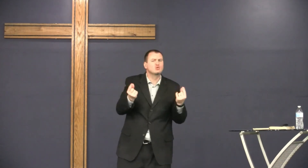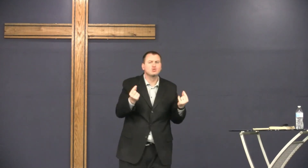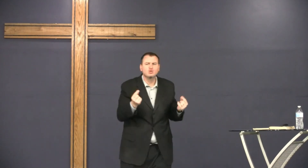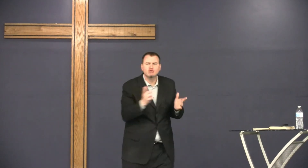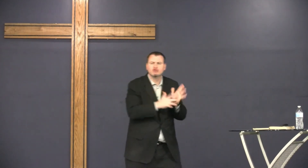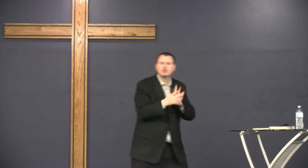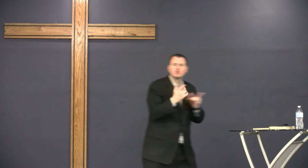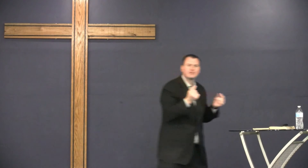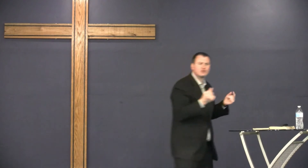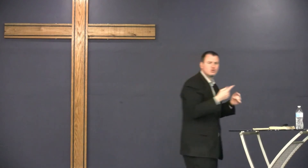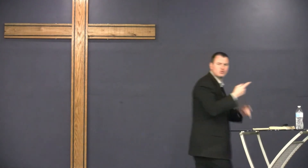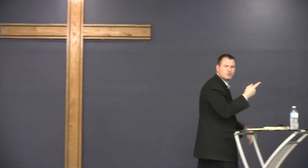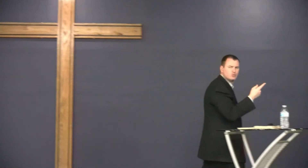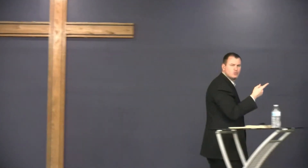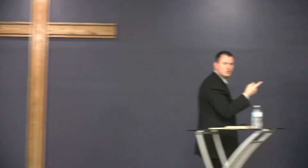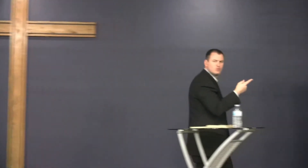And what did he do?